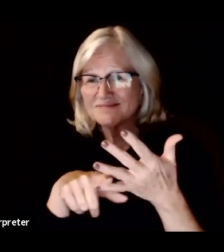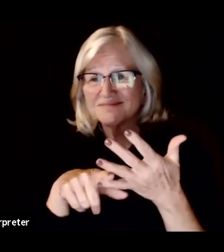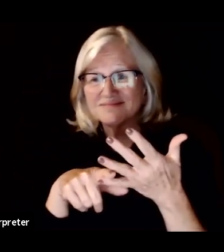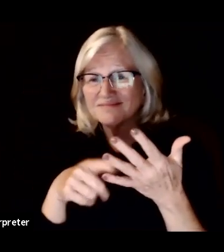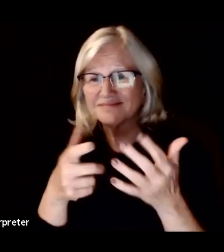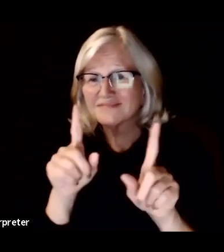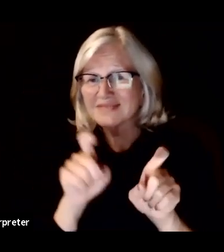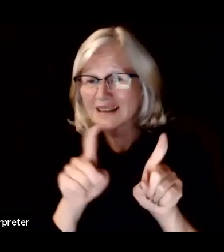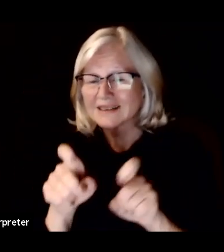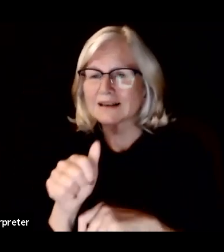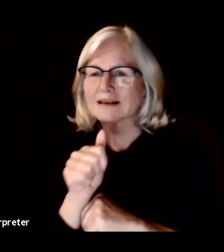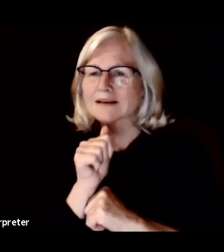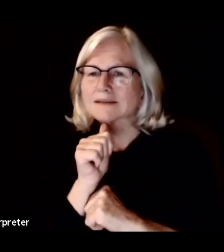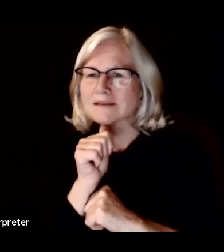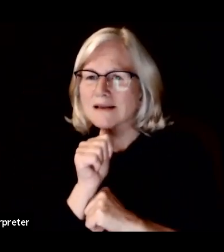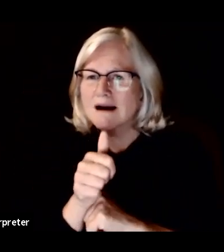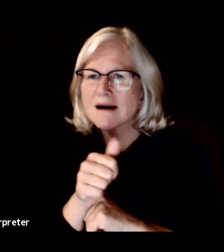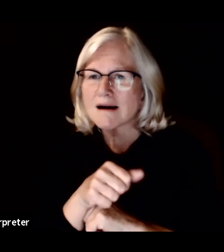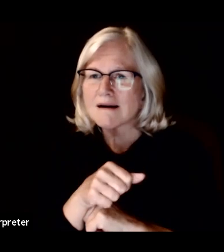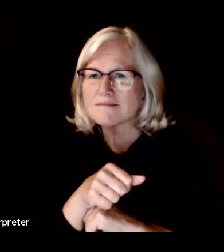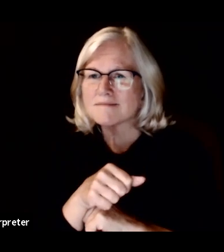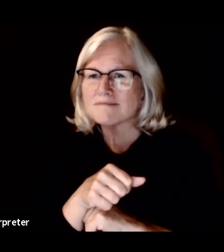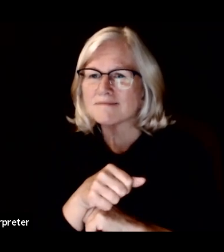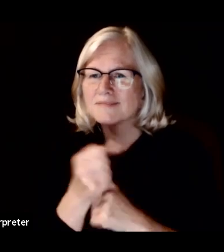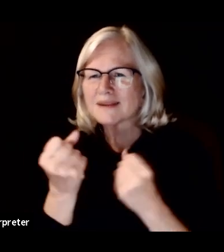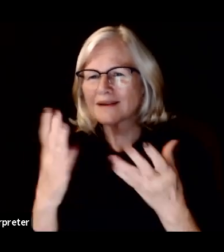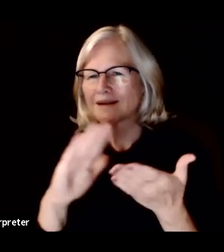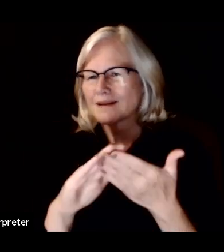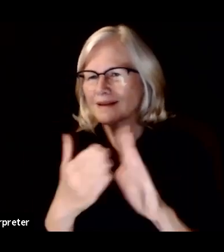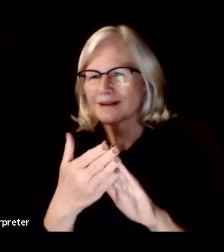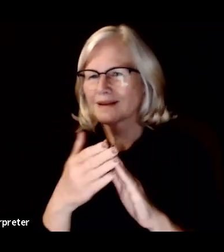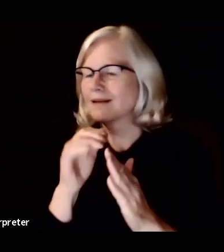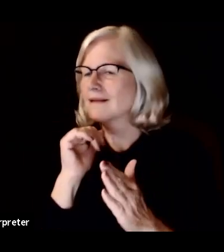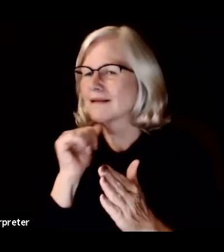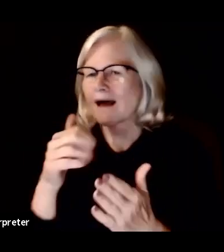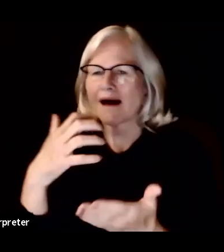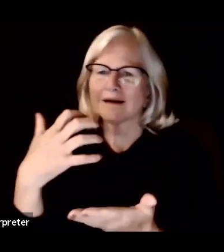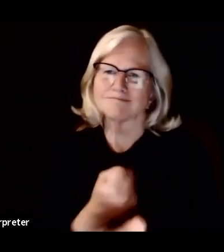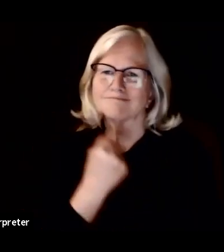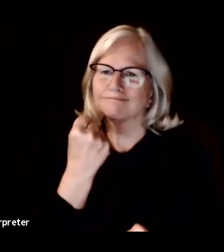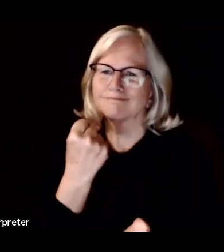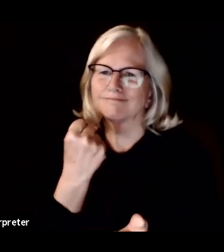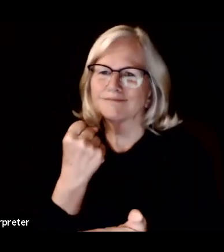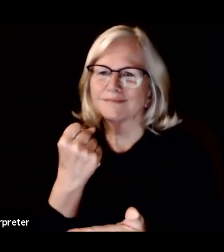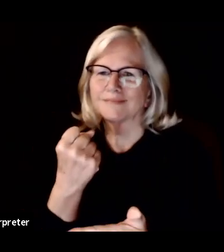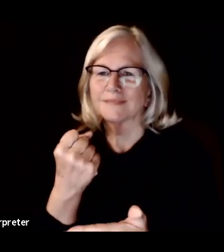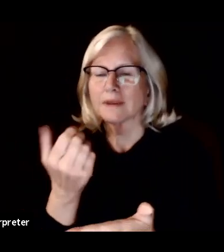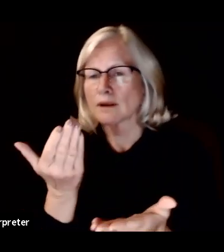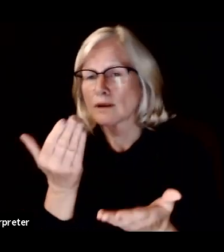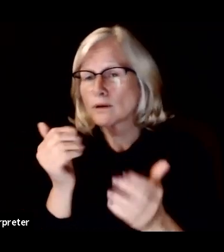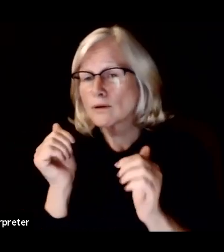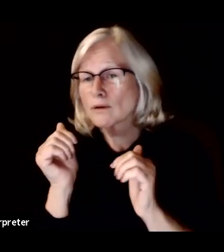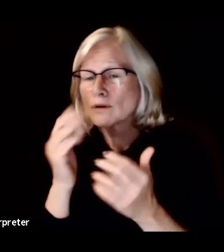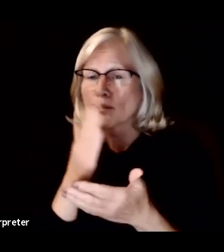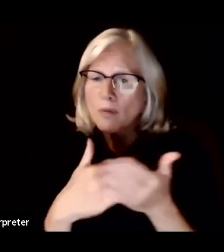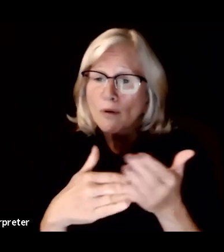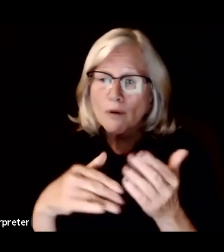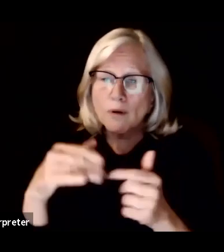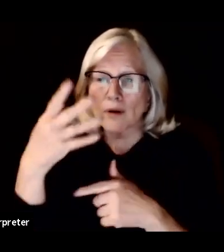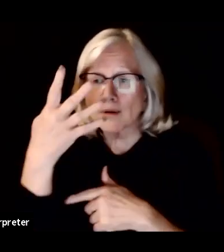less utilized by some populations, again, partially perhaps due to insurance status or just